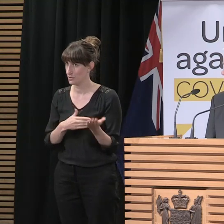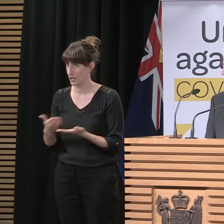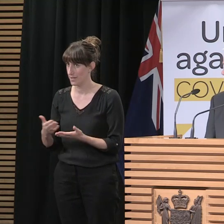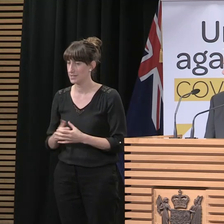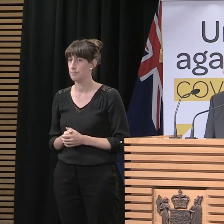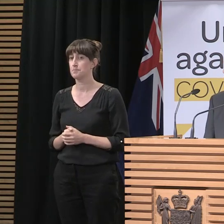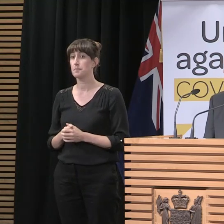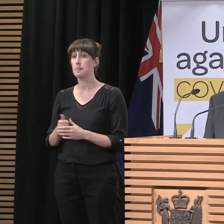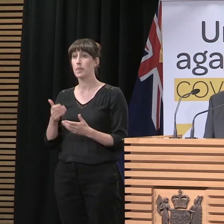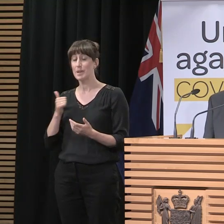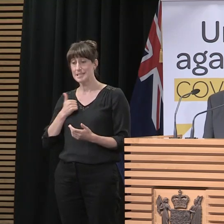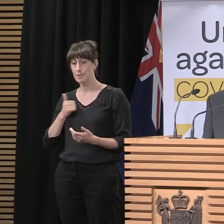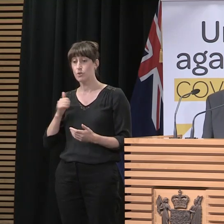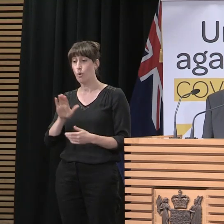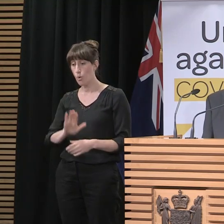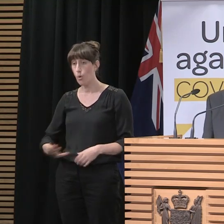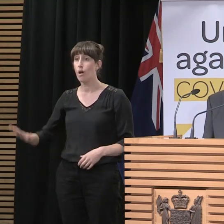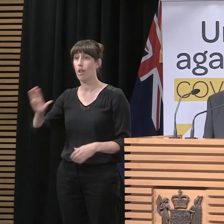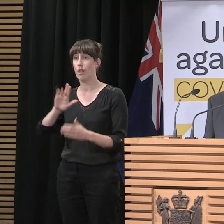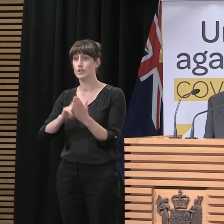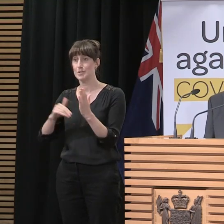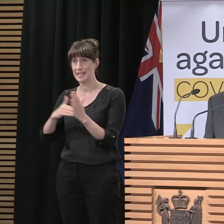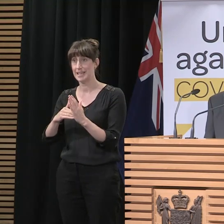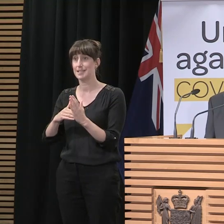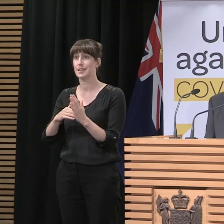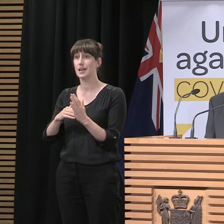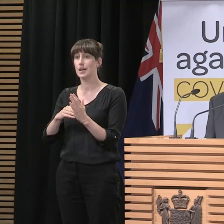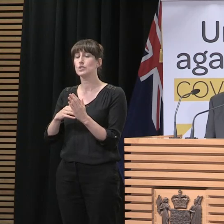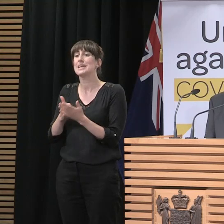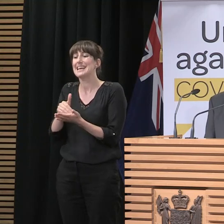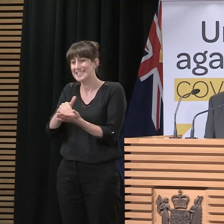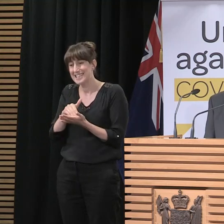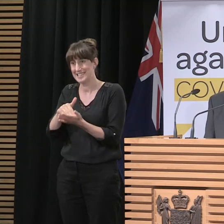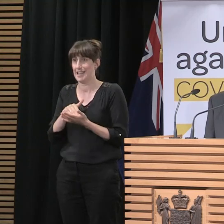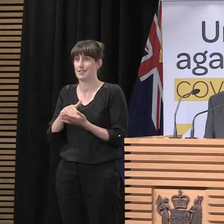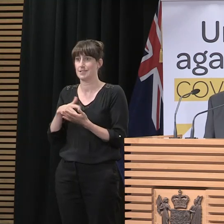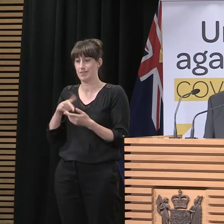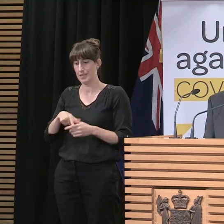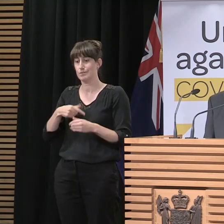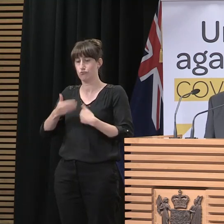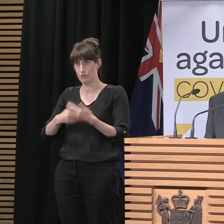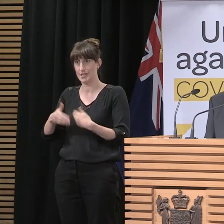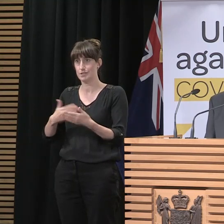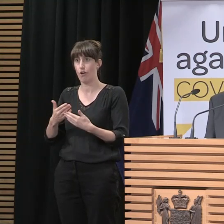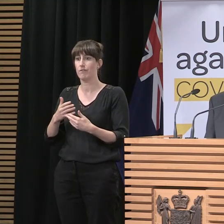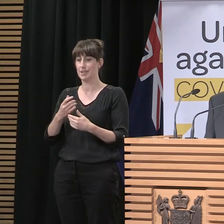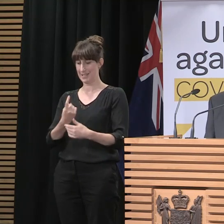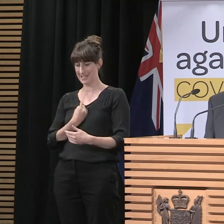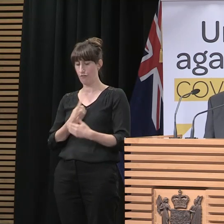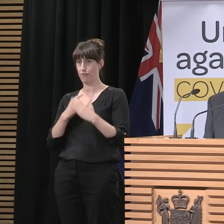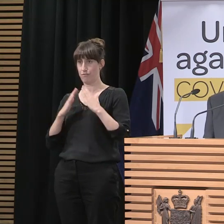Zealanders, firms, businesses and people to assist in the self-isolation process, not to